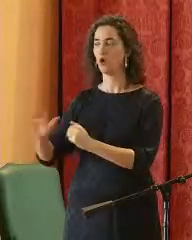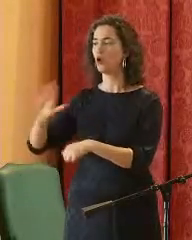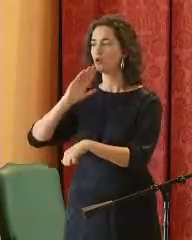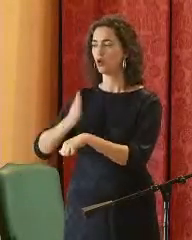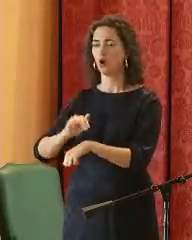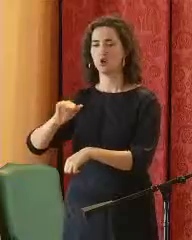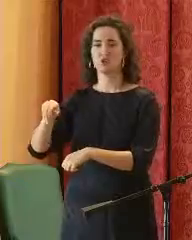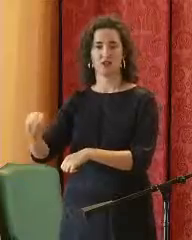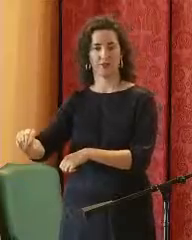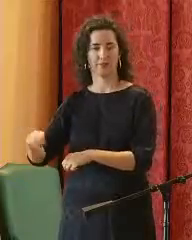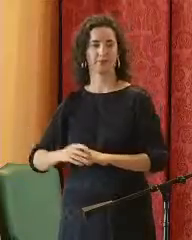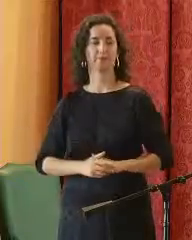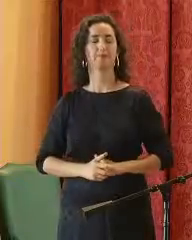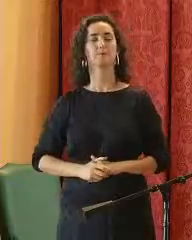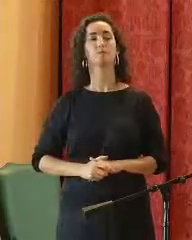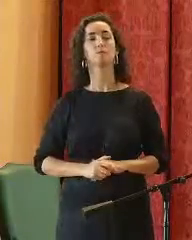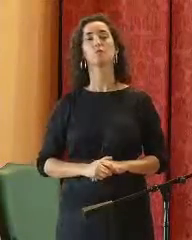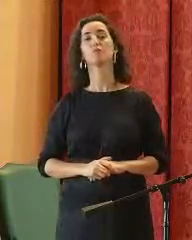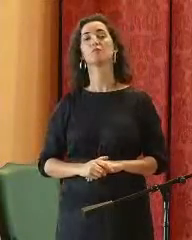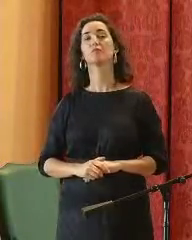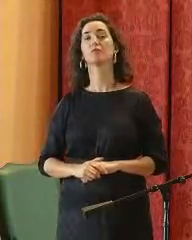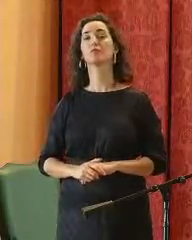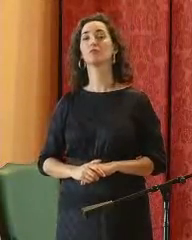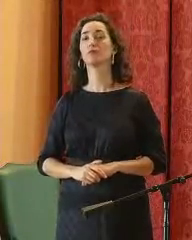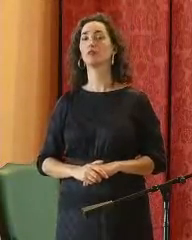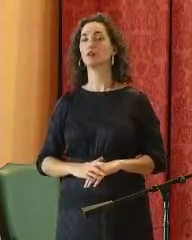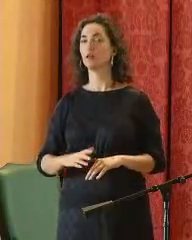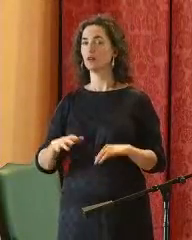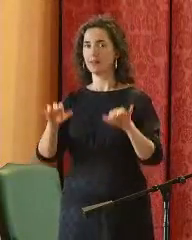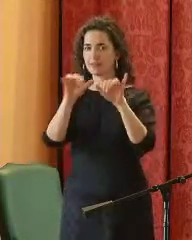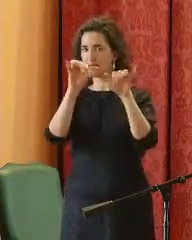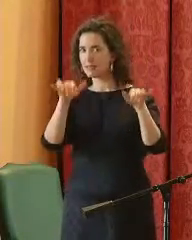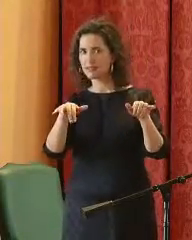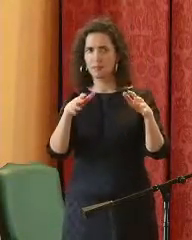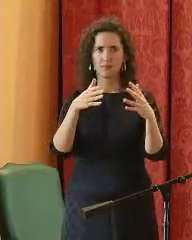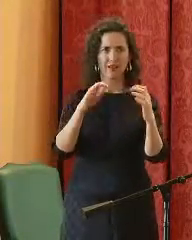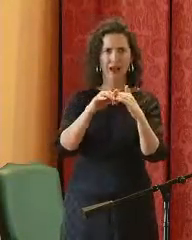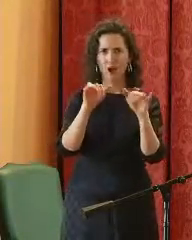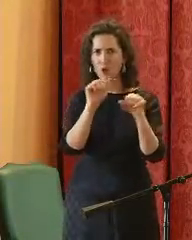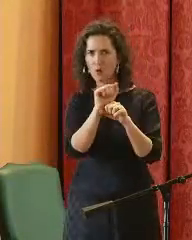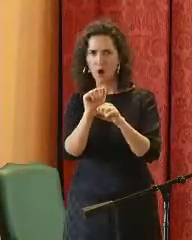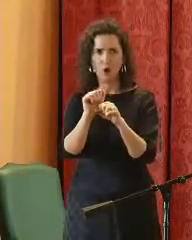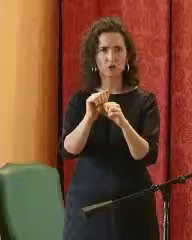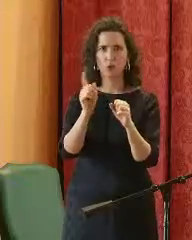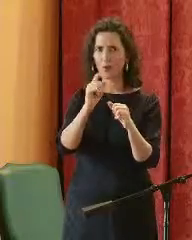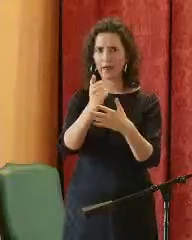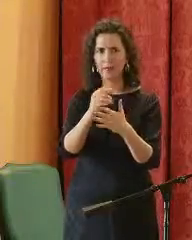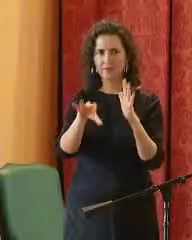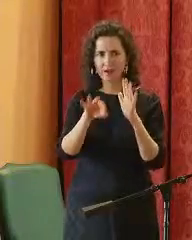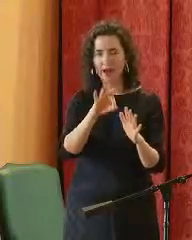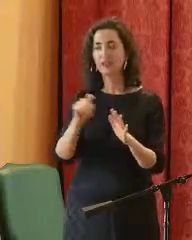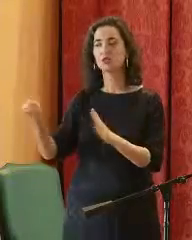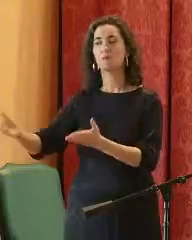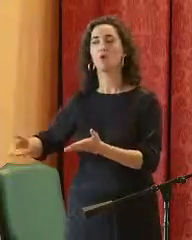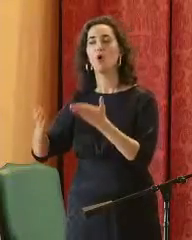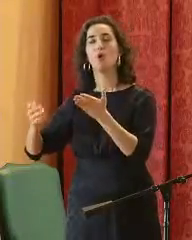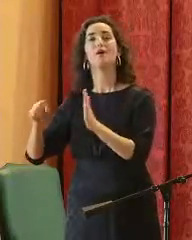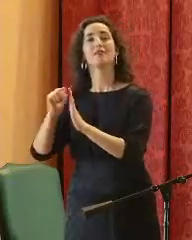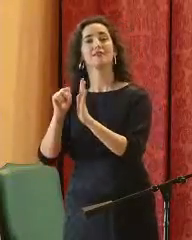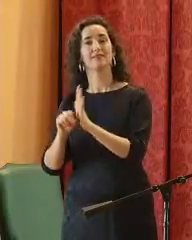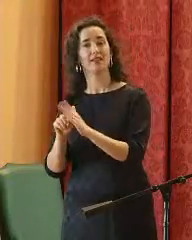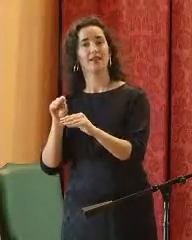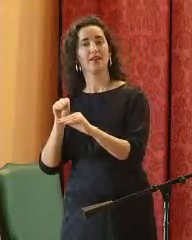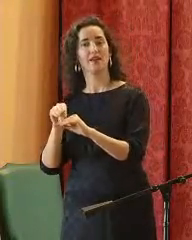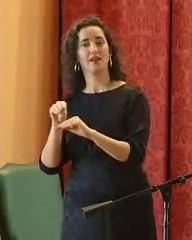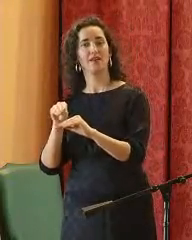Jen. Knowing how the system works and where help was needed, Kathy proposed at a state advisory committee meeting